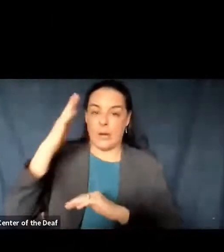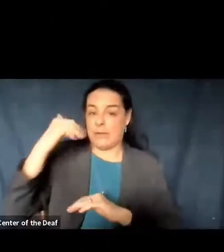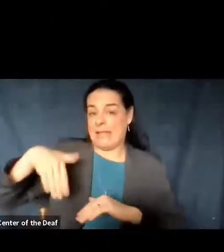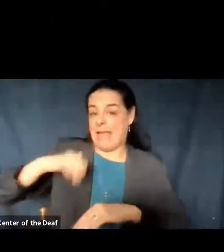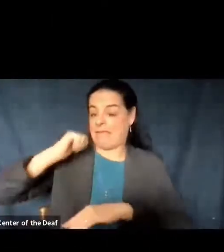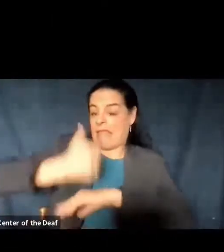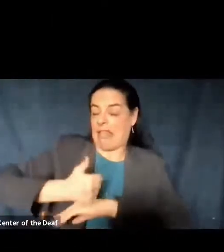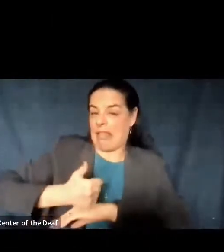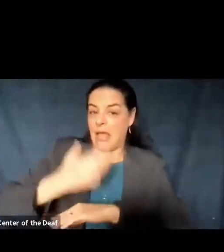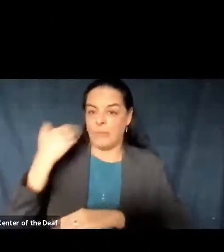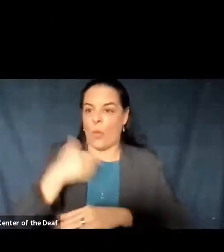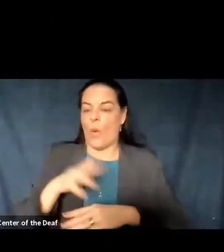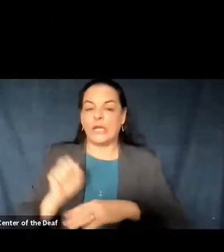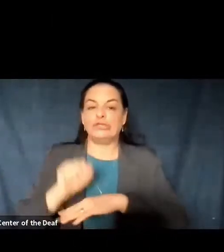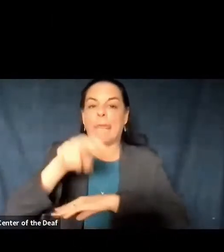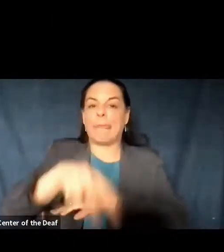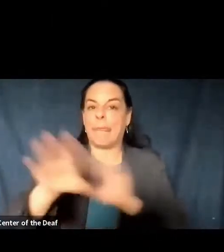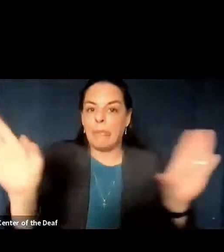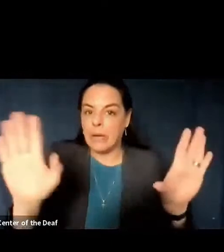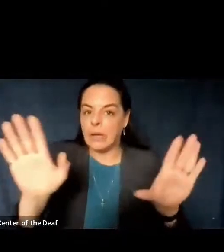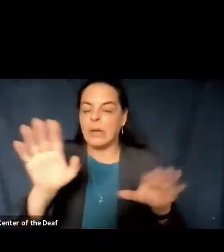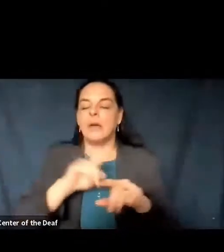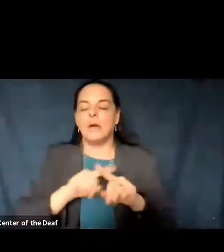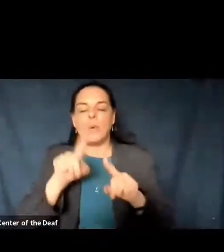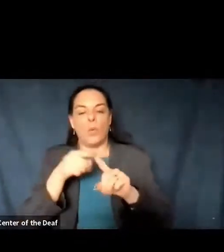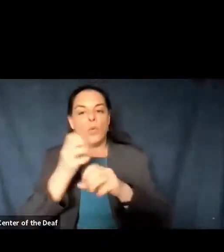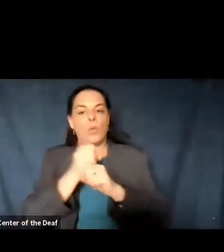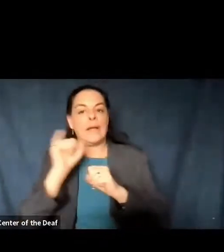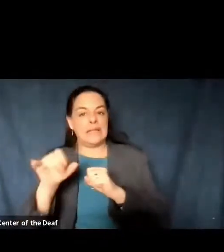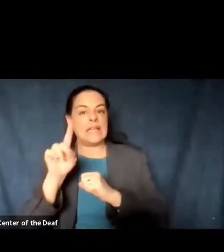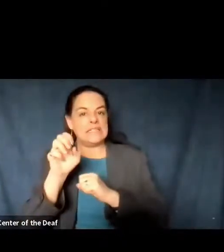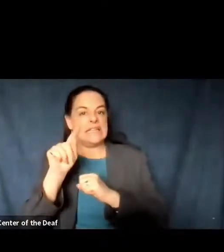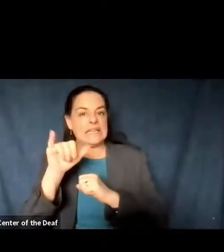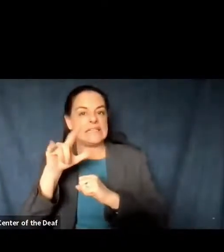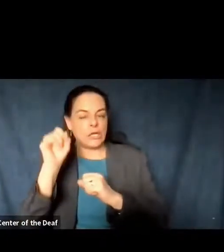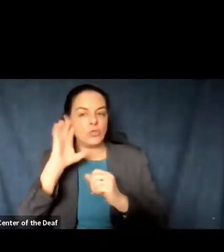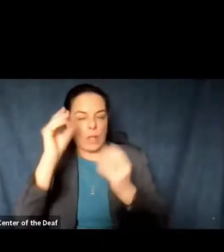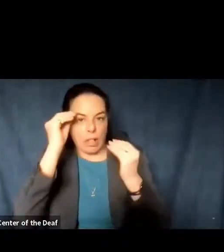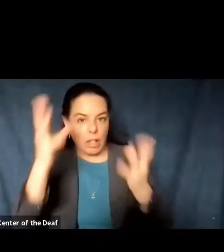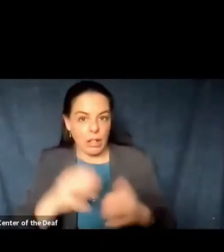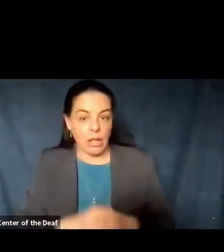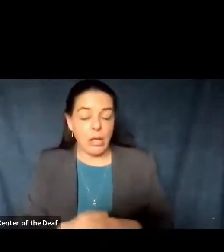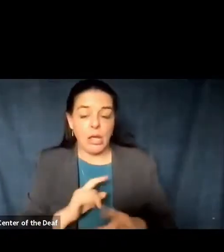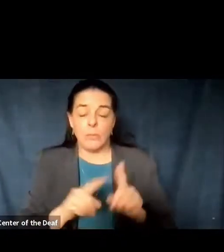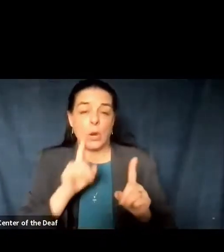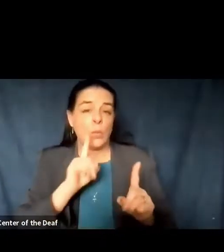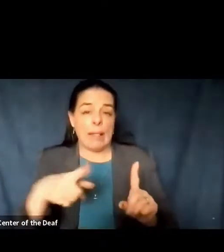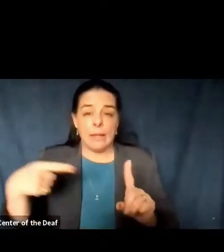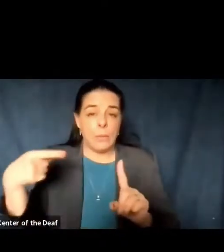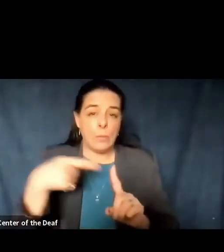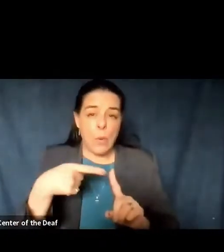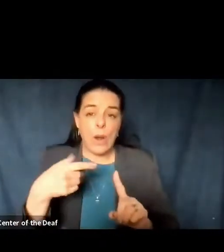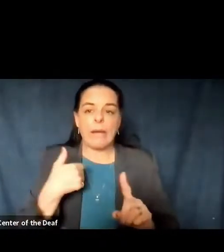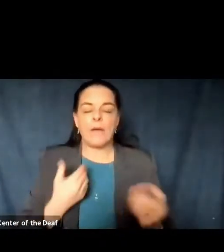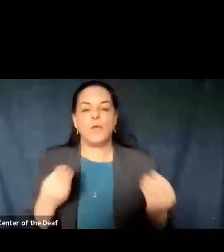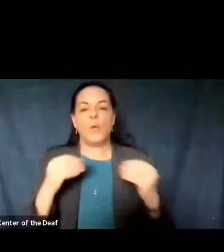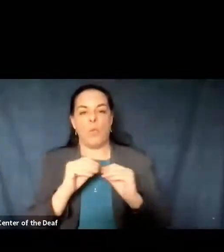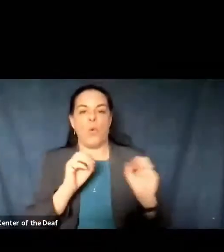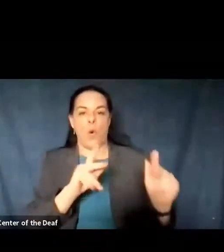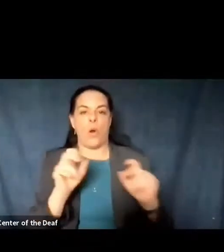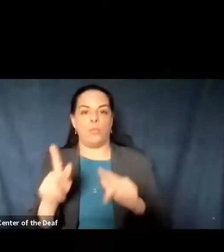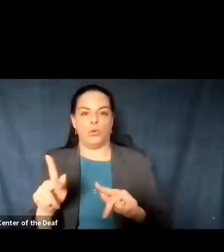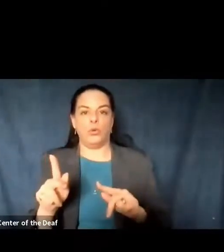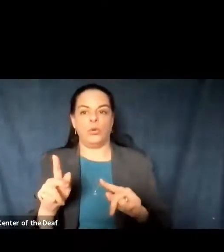ahead of ourselves, but we'll release that as soon as we get the details firmed up. But it's really about getting additional opportunities